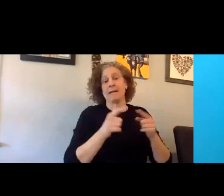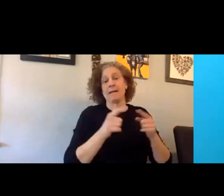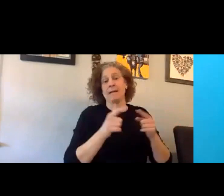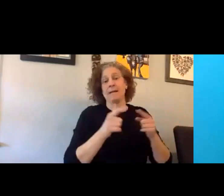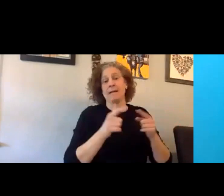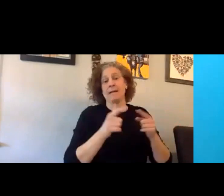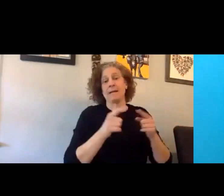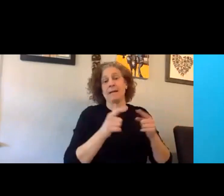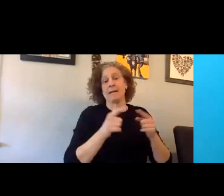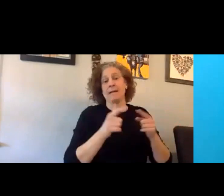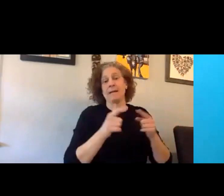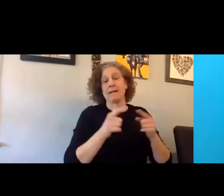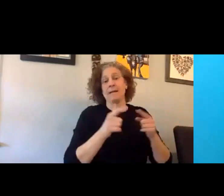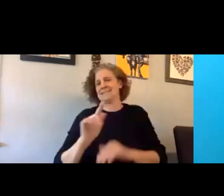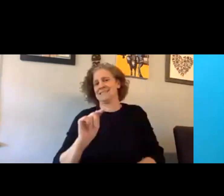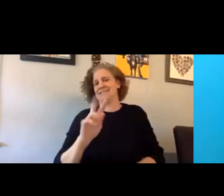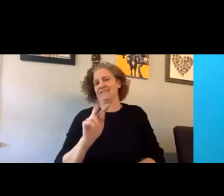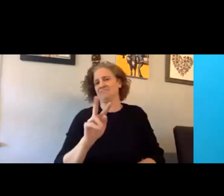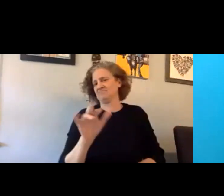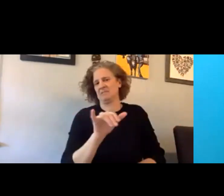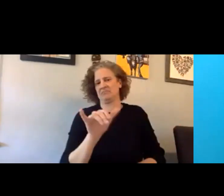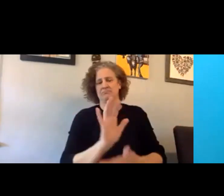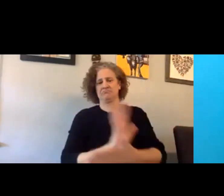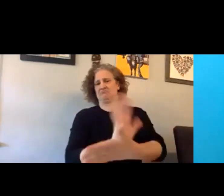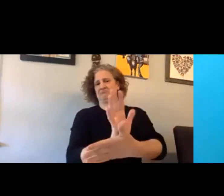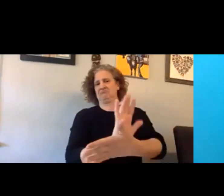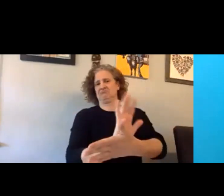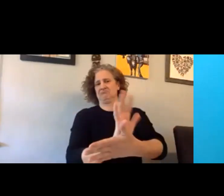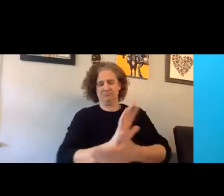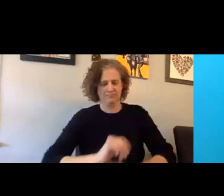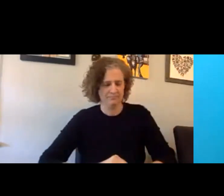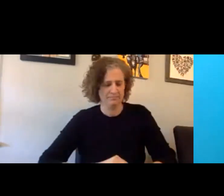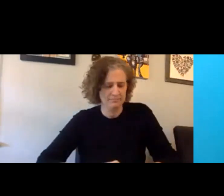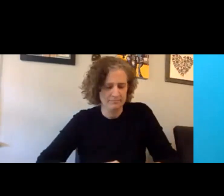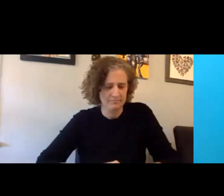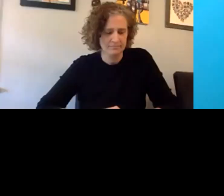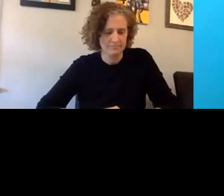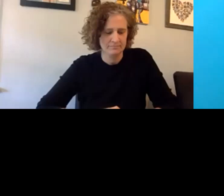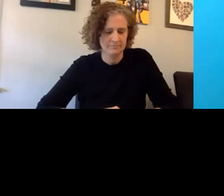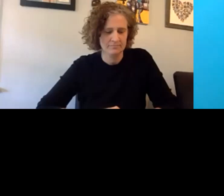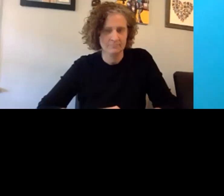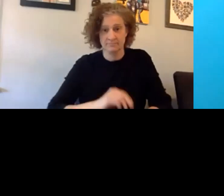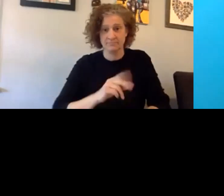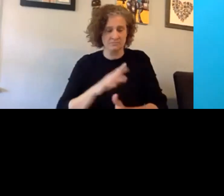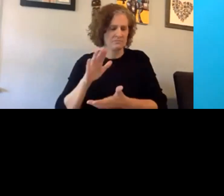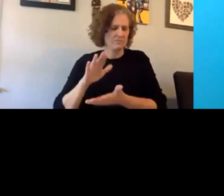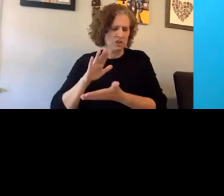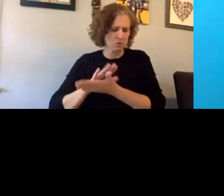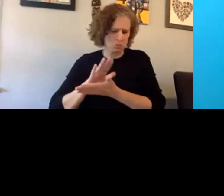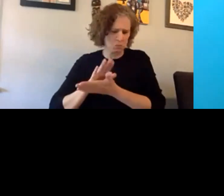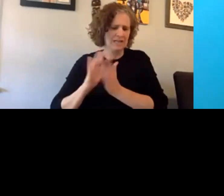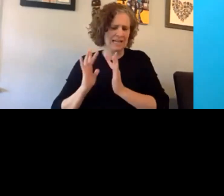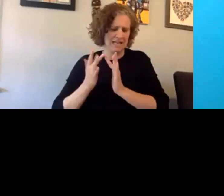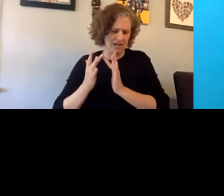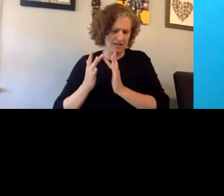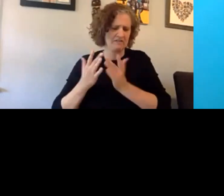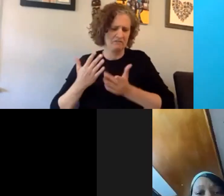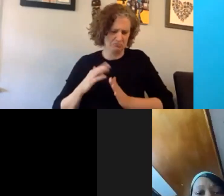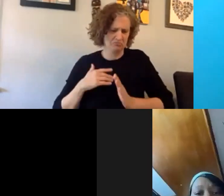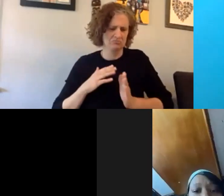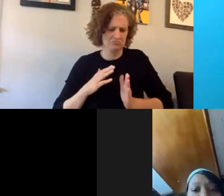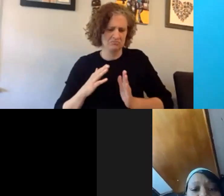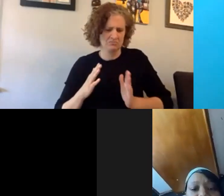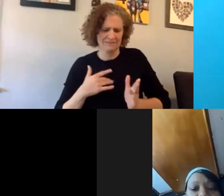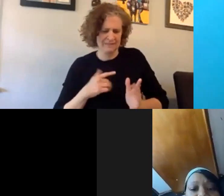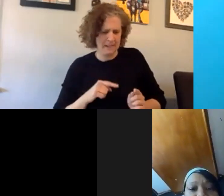Movies can be, you know, going to theaters, obviously not right now, but you use the same thing to watch a movie on your